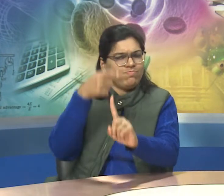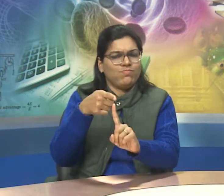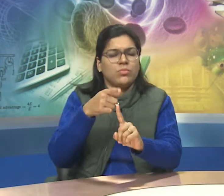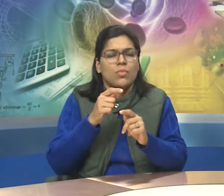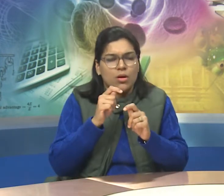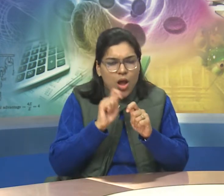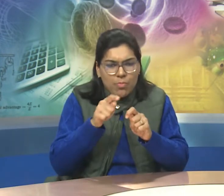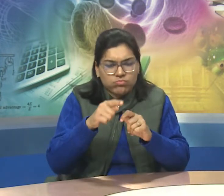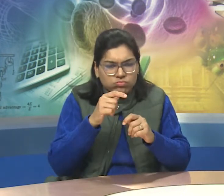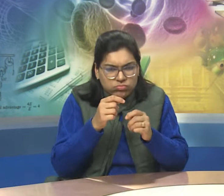and